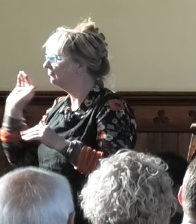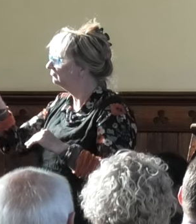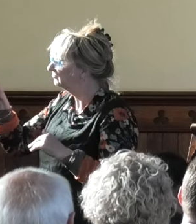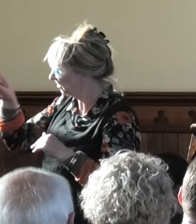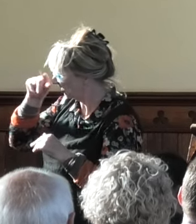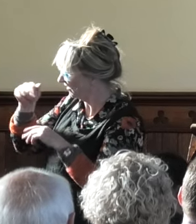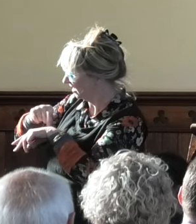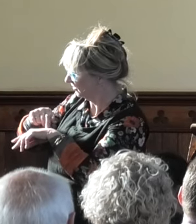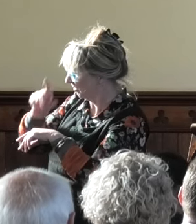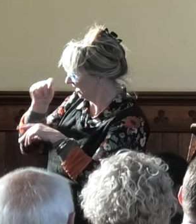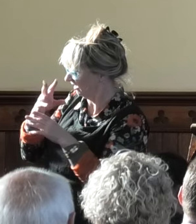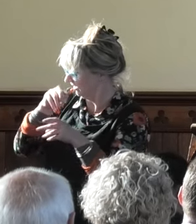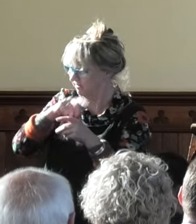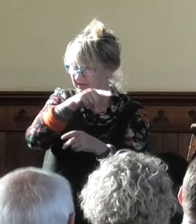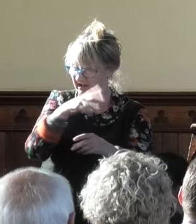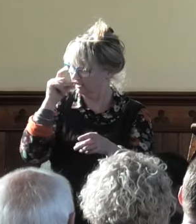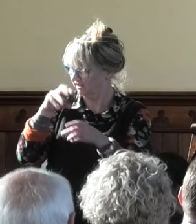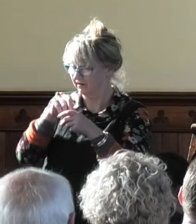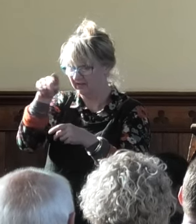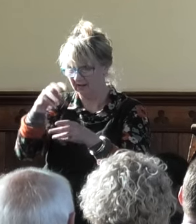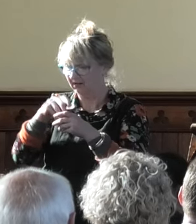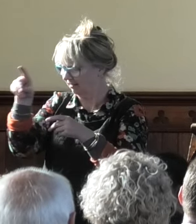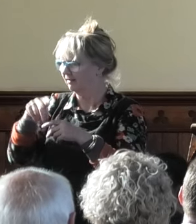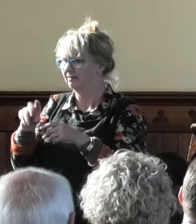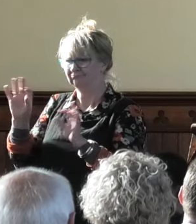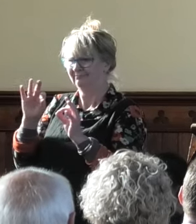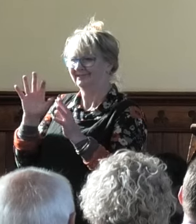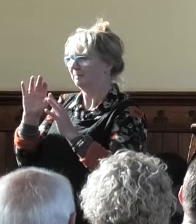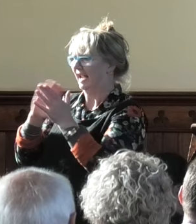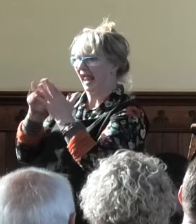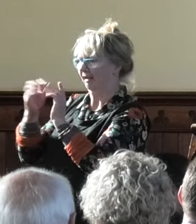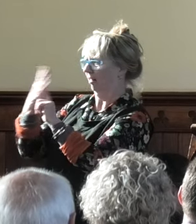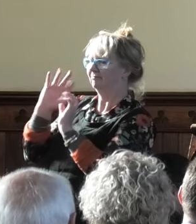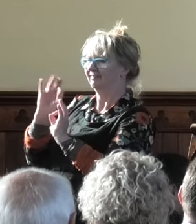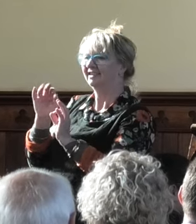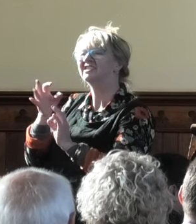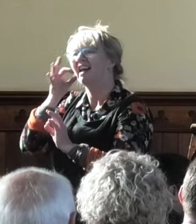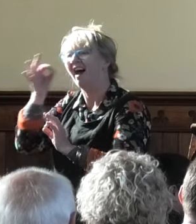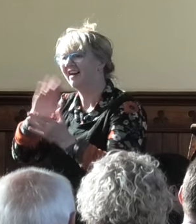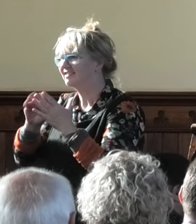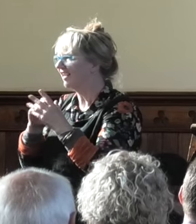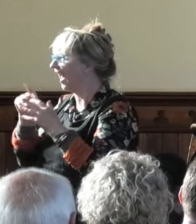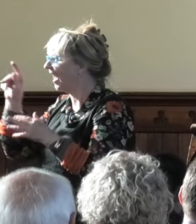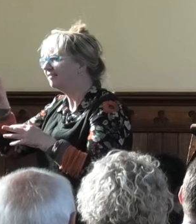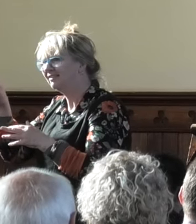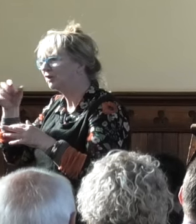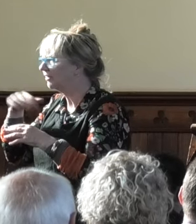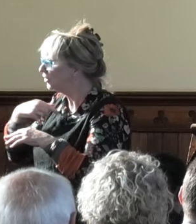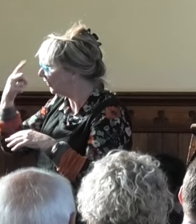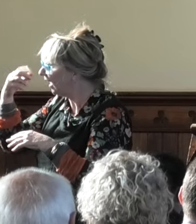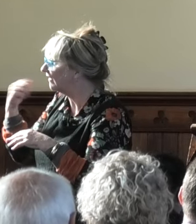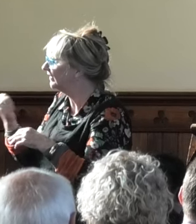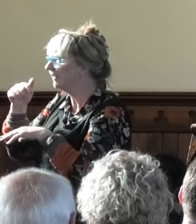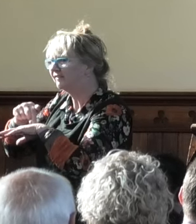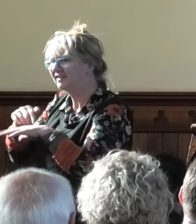I'll be able to do that." And it wasn't so much about being under Hank's thumb, at least I don't believe so. But she would check with Hank, and once Hank had given